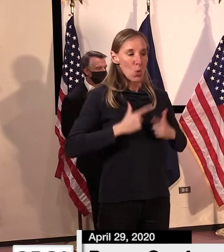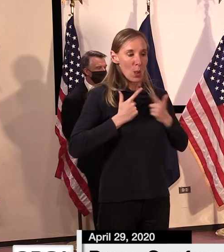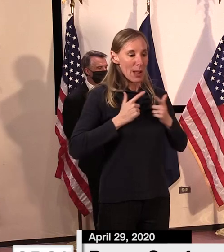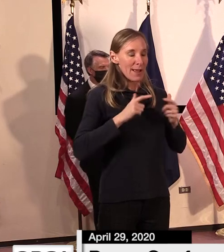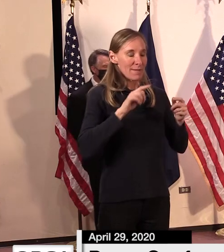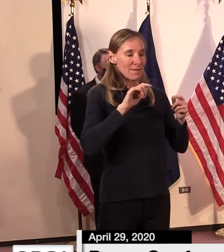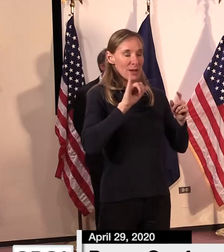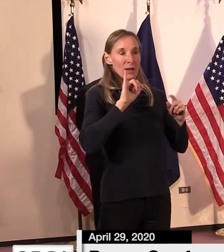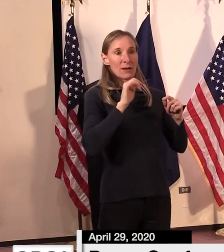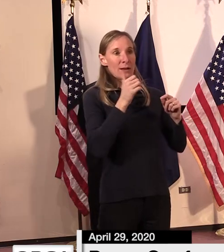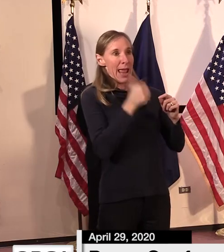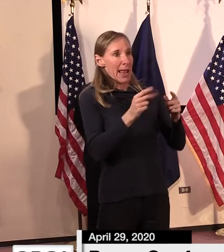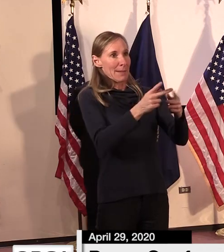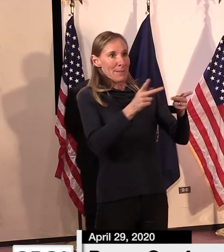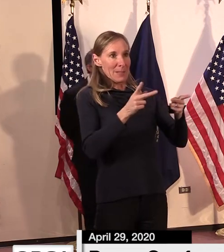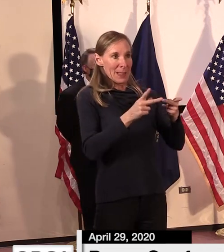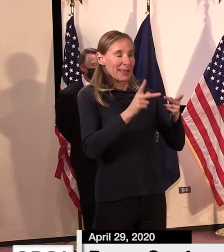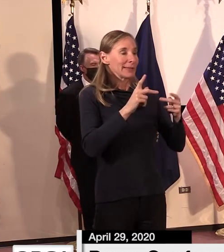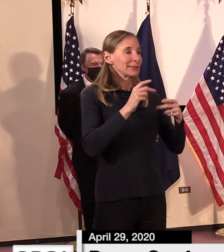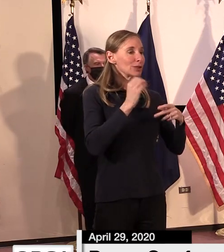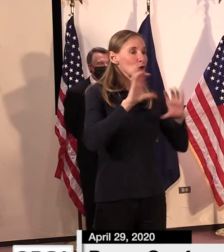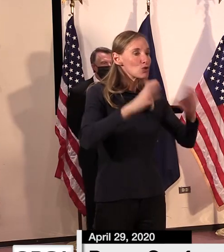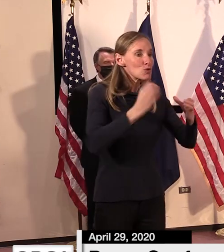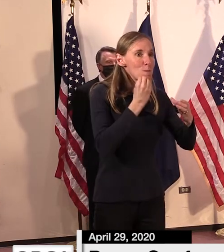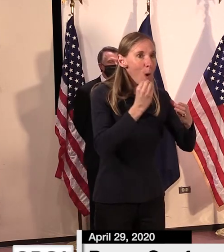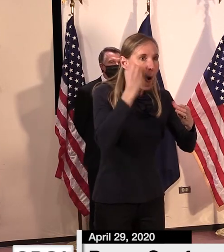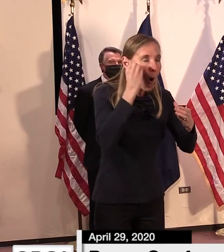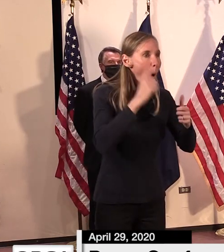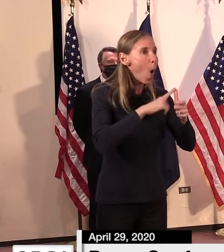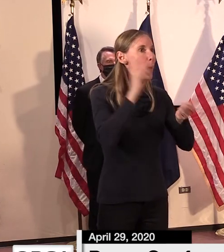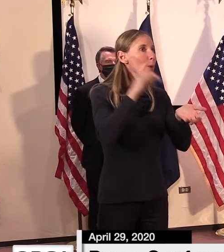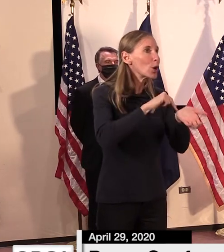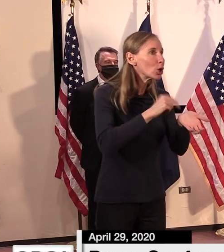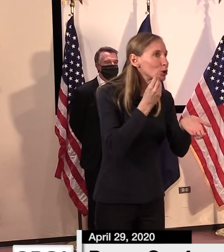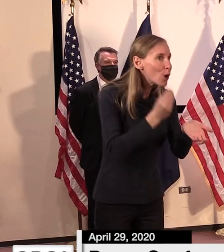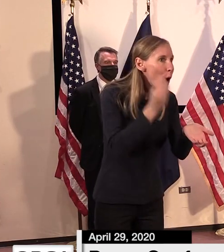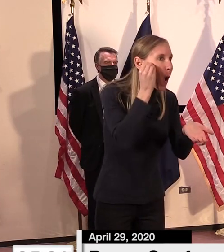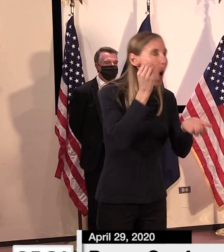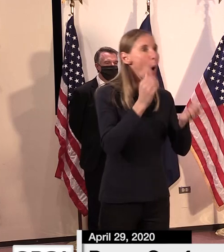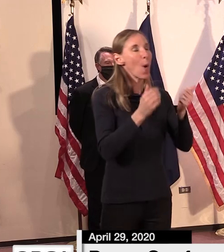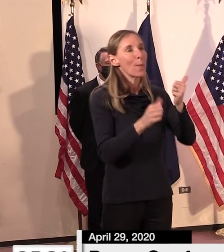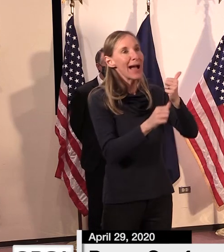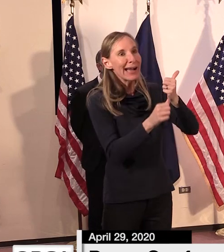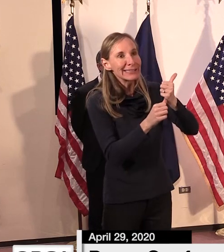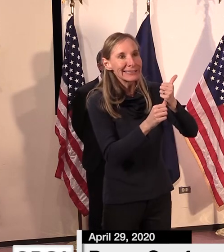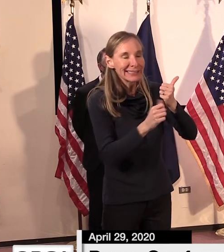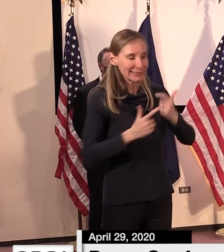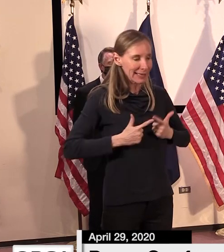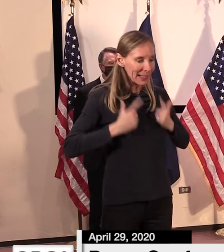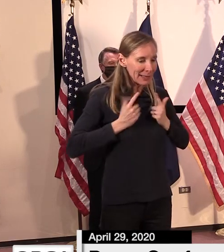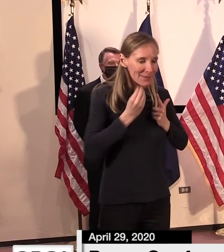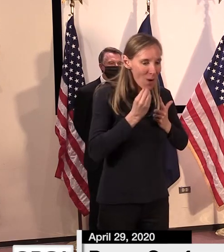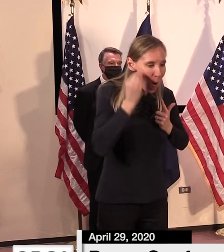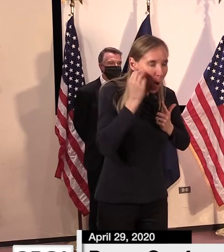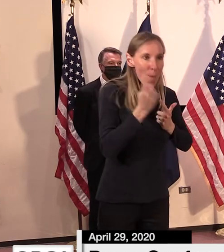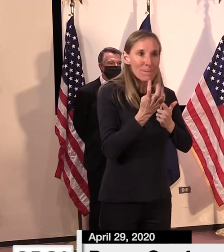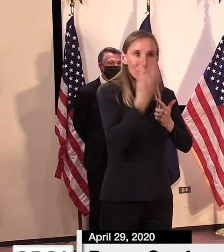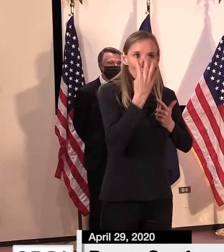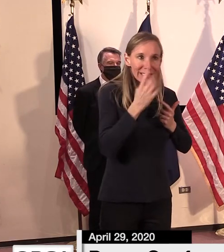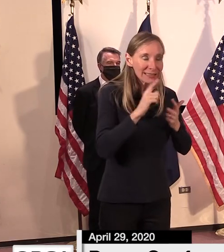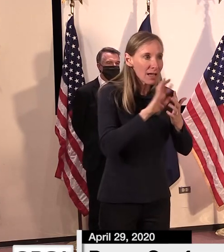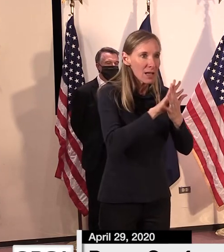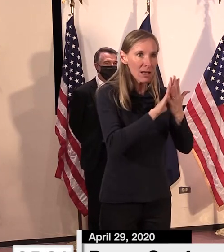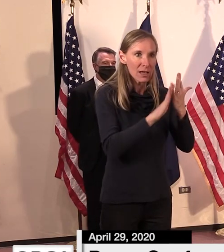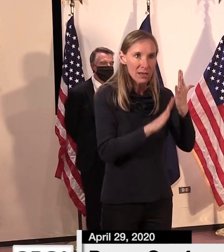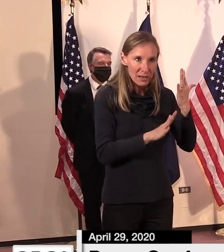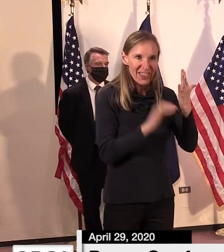been a single positive test. These include nursing homes, assisted living facilities, prisons, and